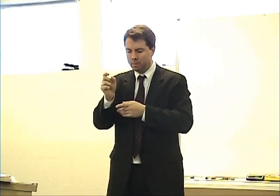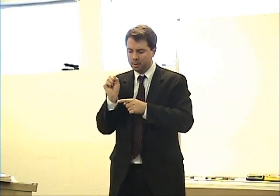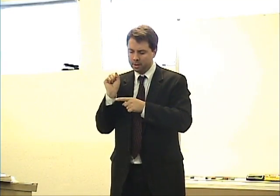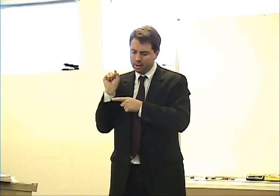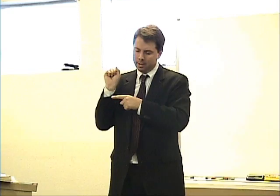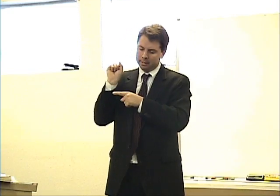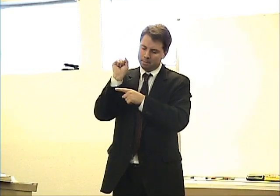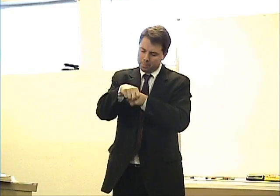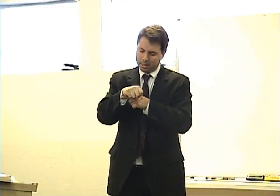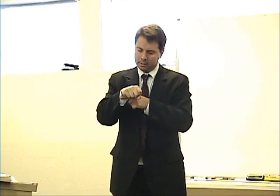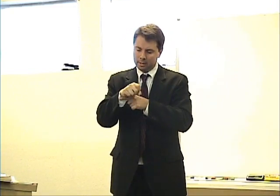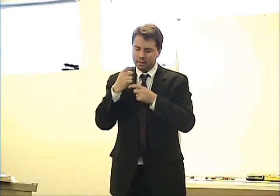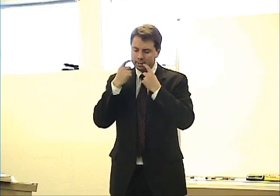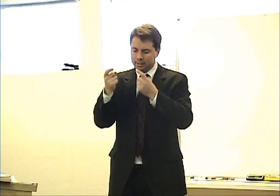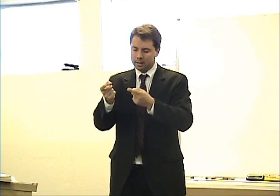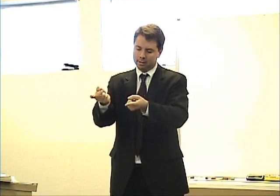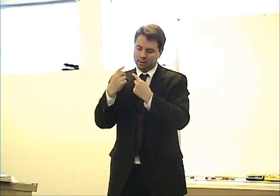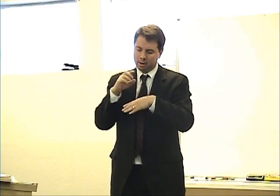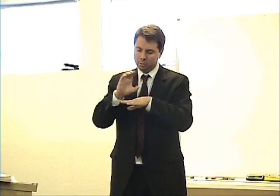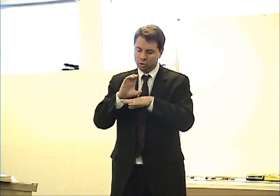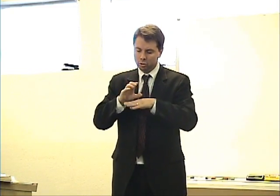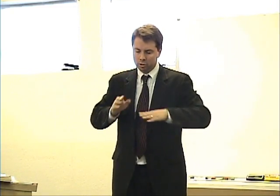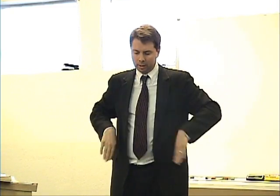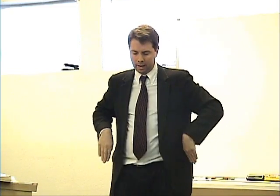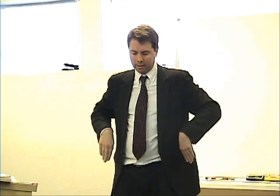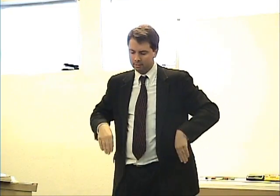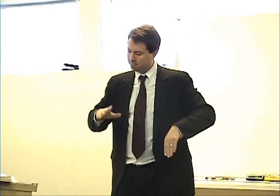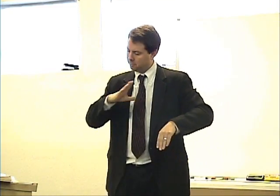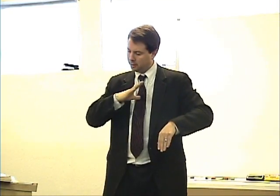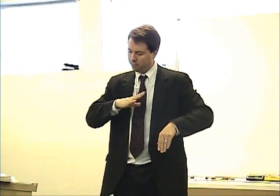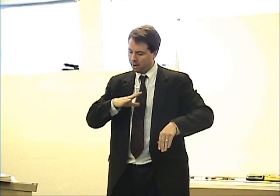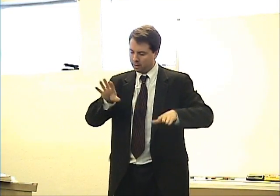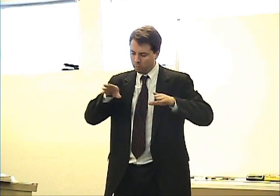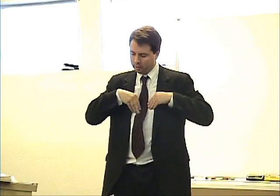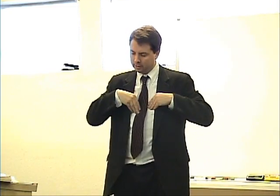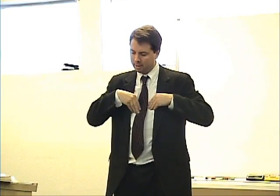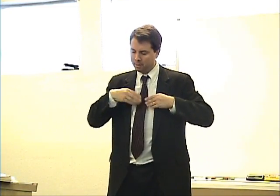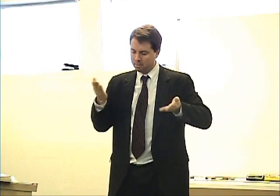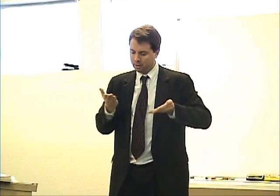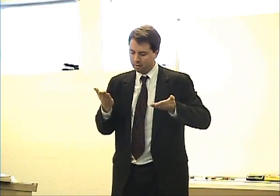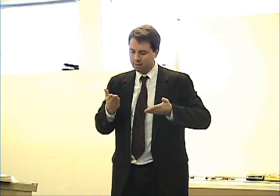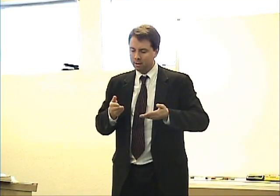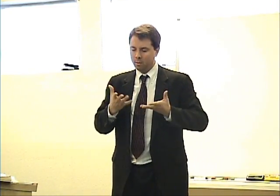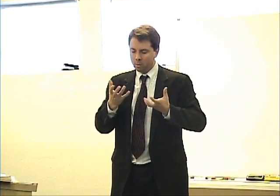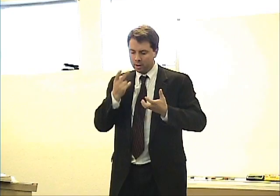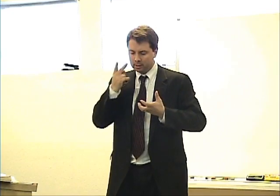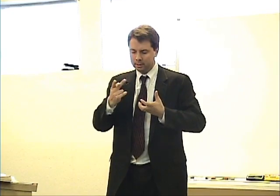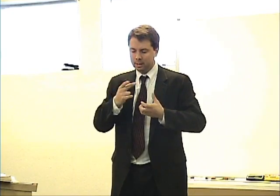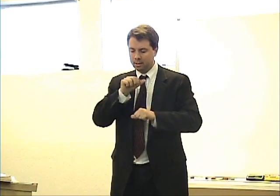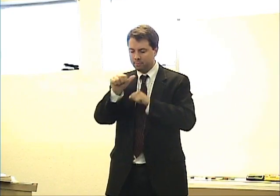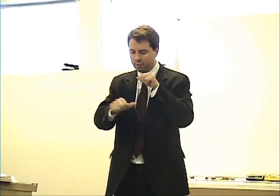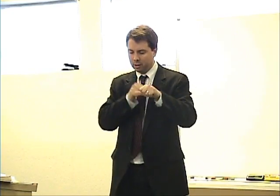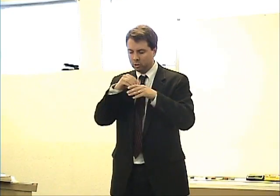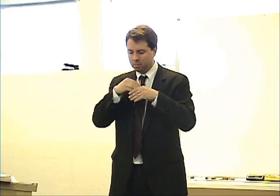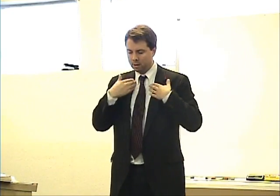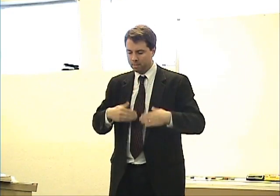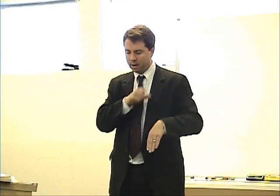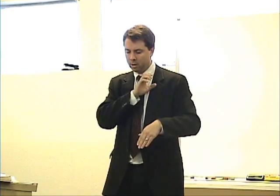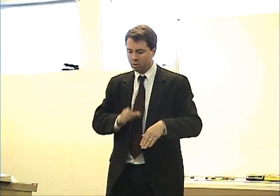them to beat the sin, to come to church late. That's fine. We'll accept them here. We want to see them fellowship in the body of